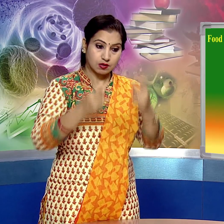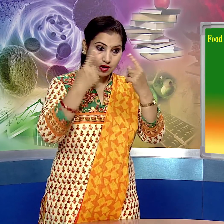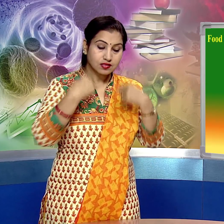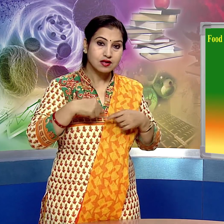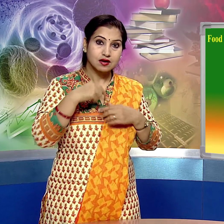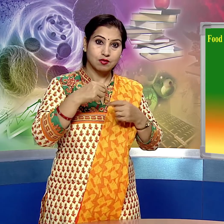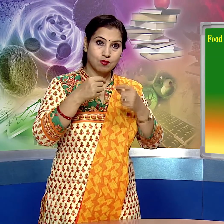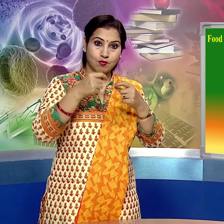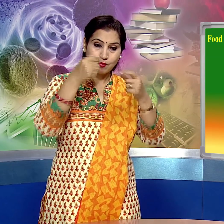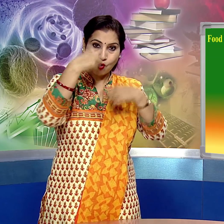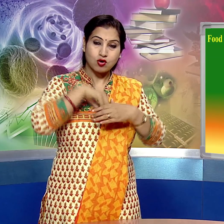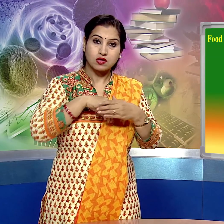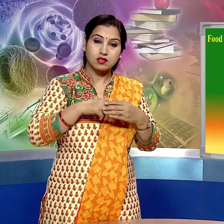functioning of the vital organs,